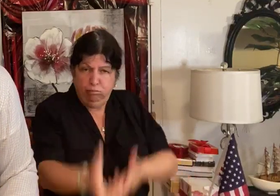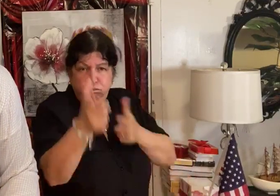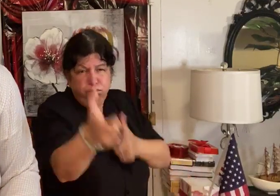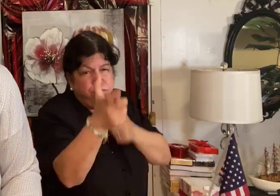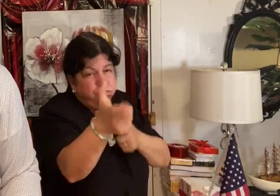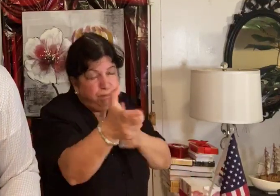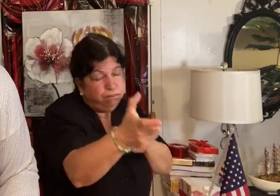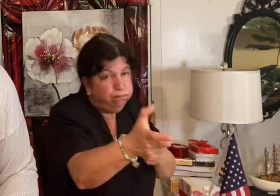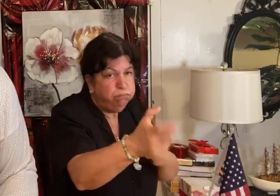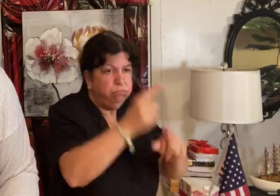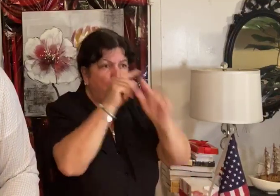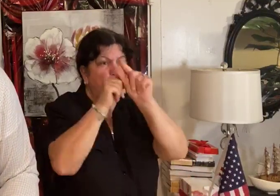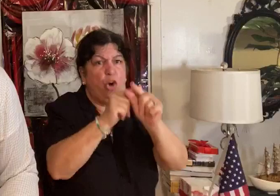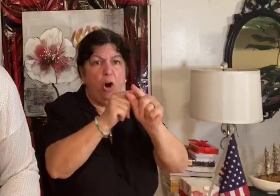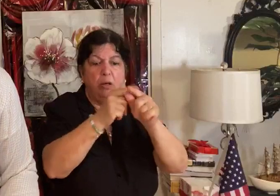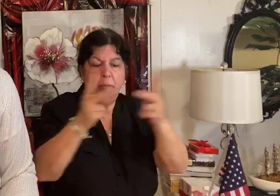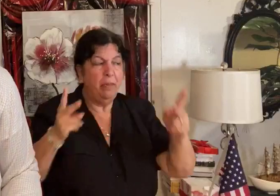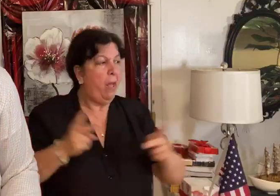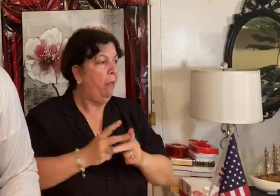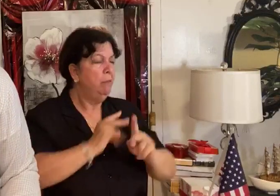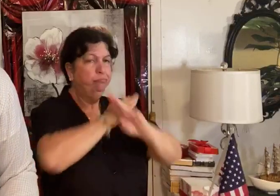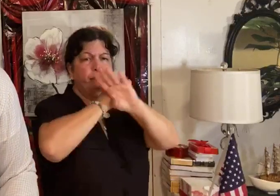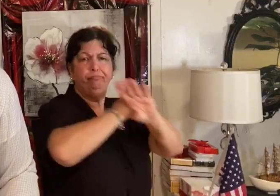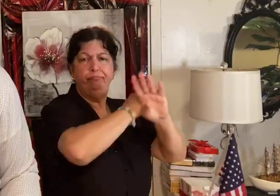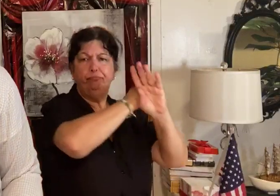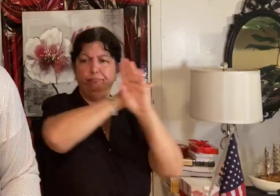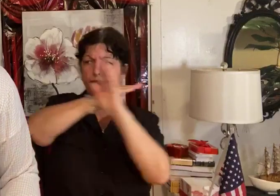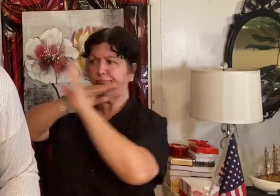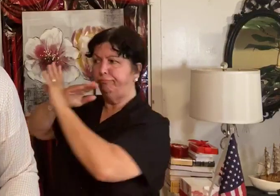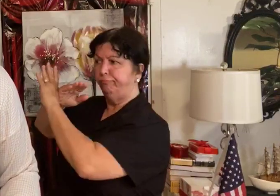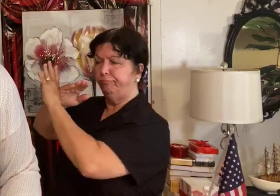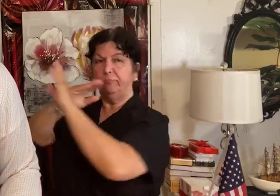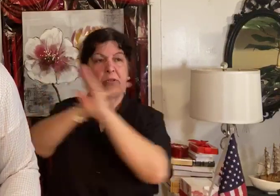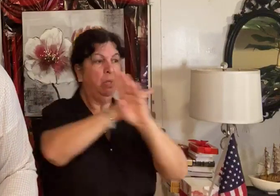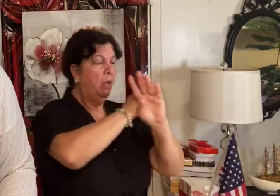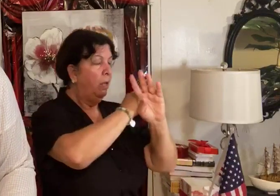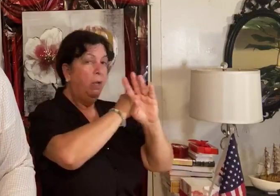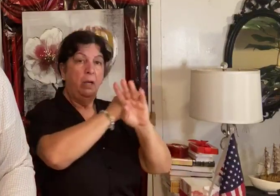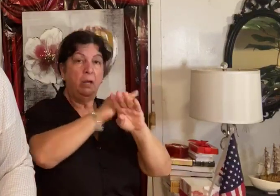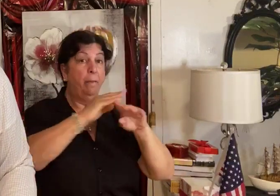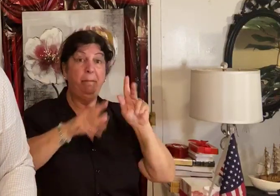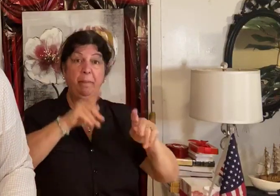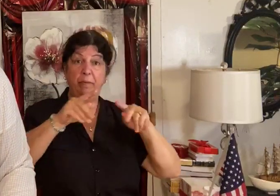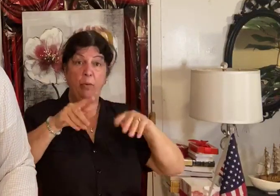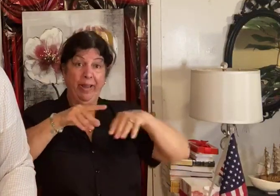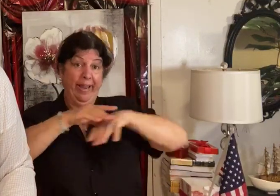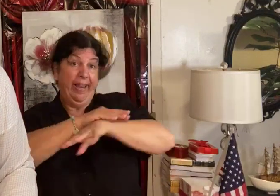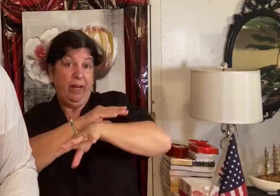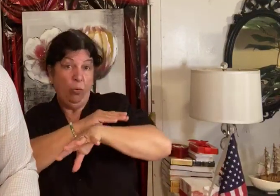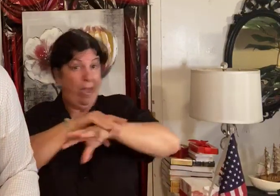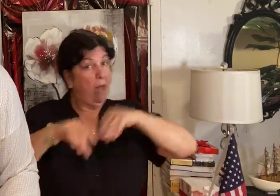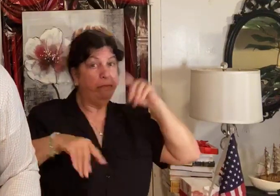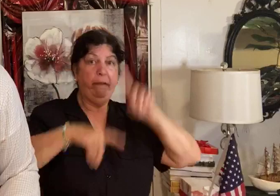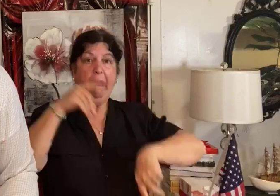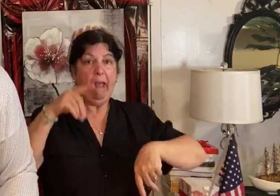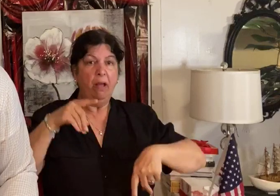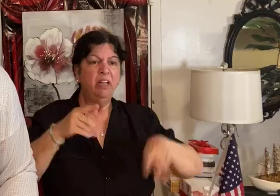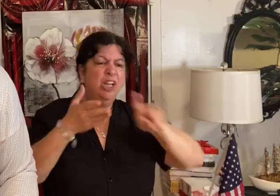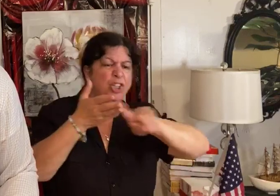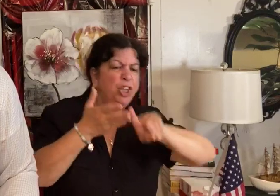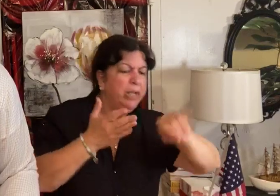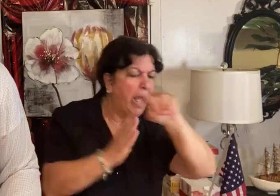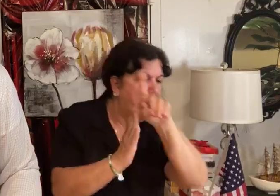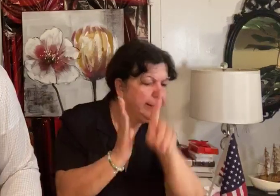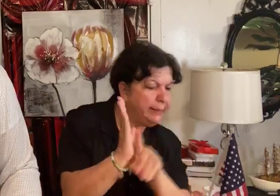They're guarding the place, not letting people go in, out or in. They're not allowing, they're checking